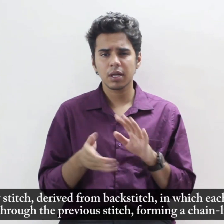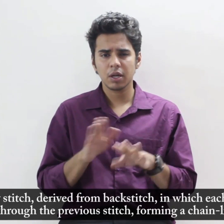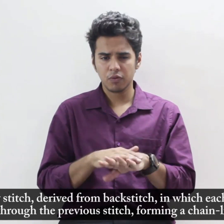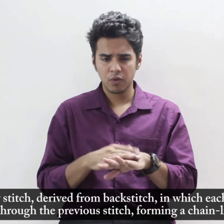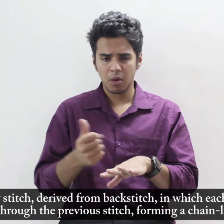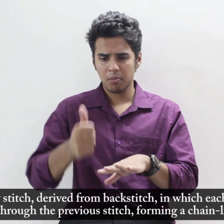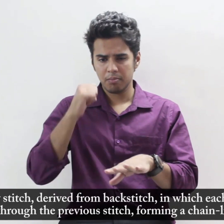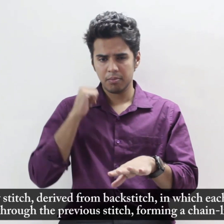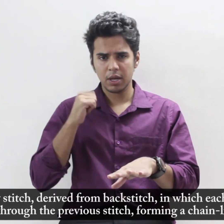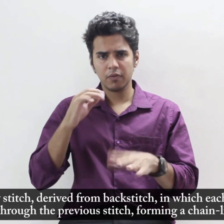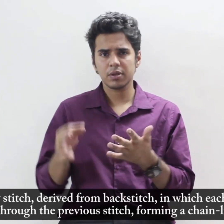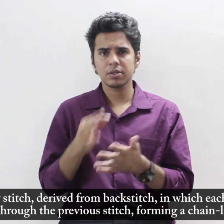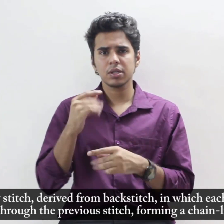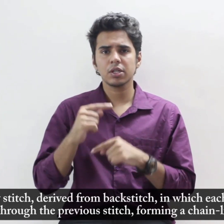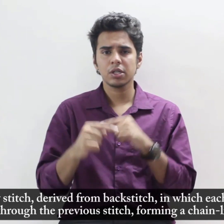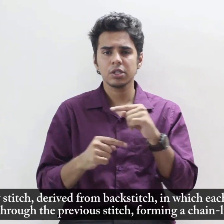chain-like formation.